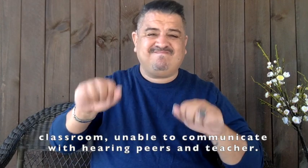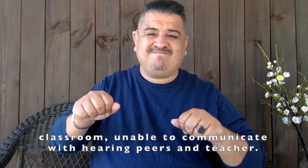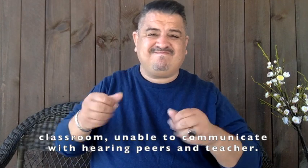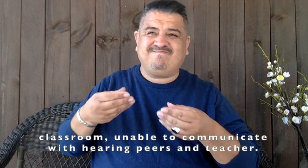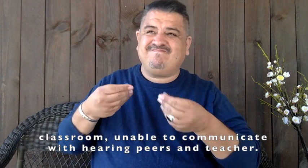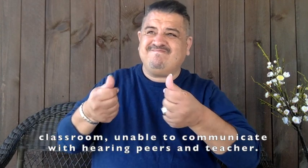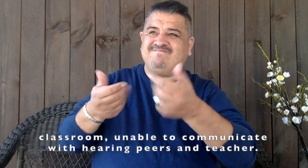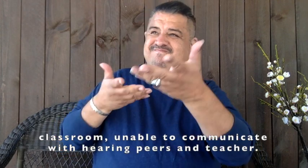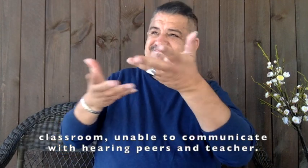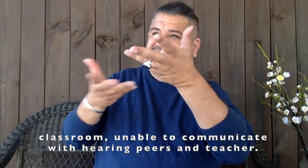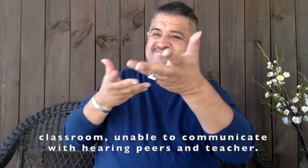peers and teacher.